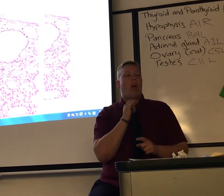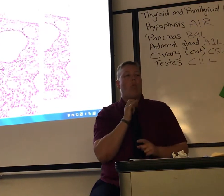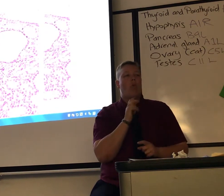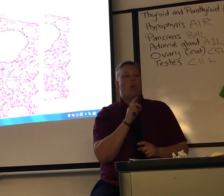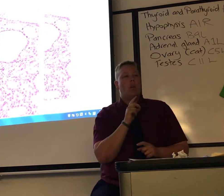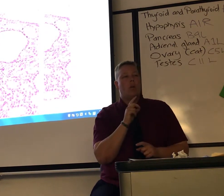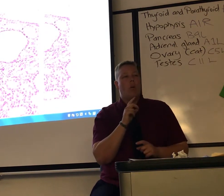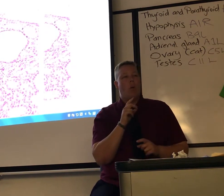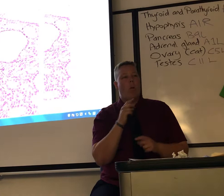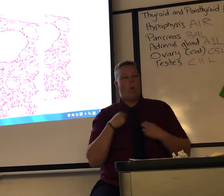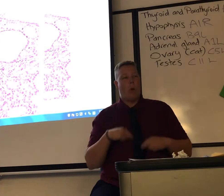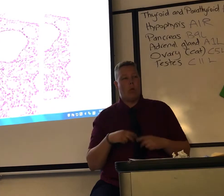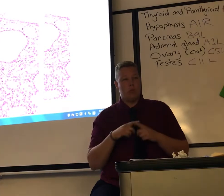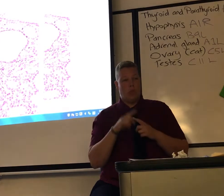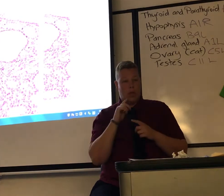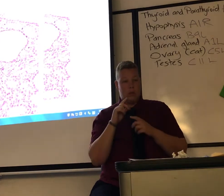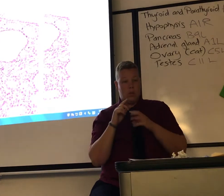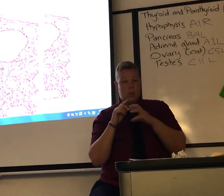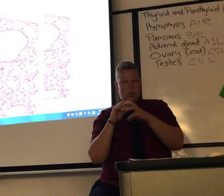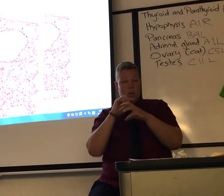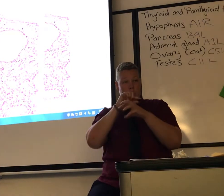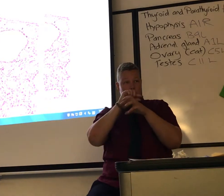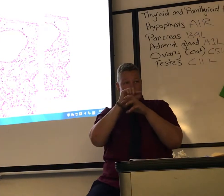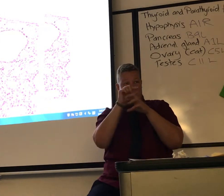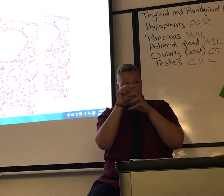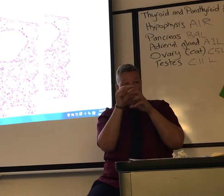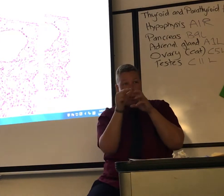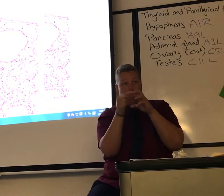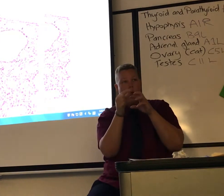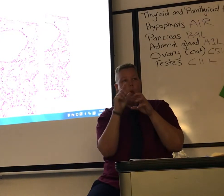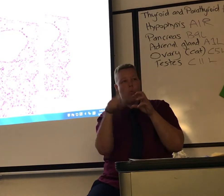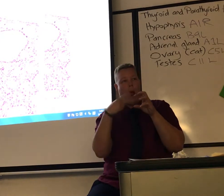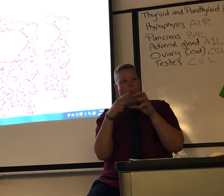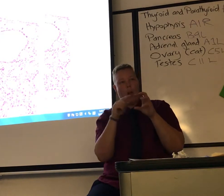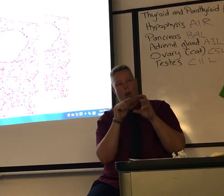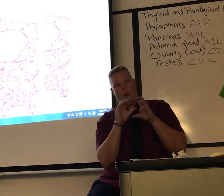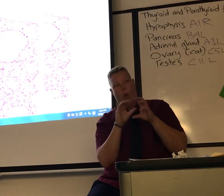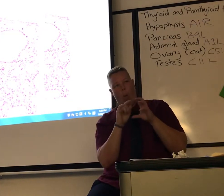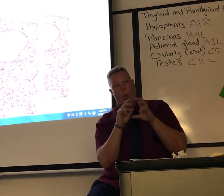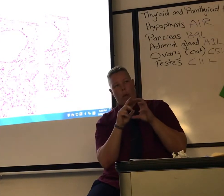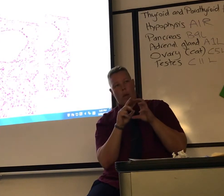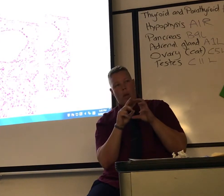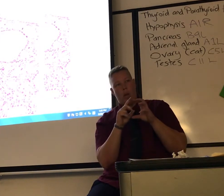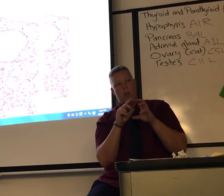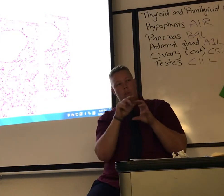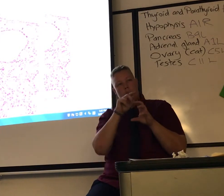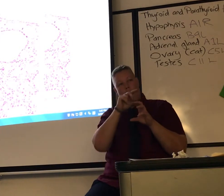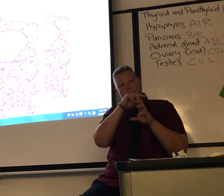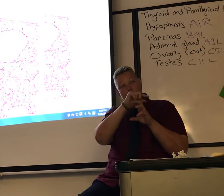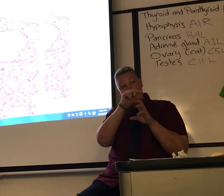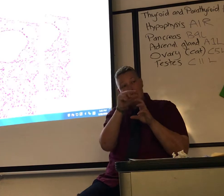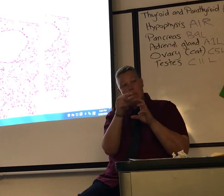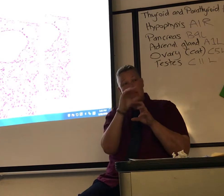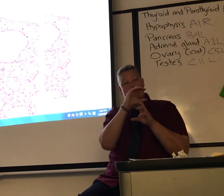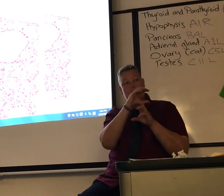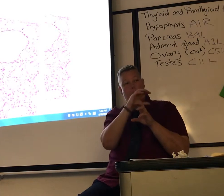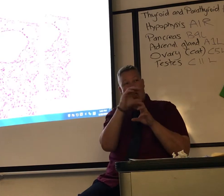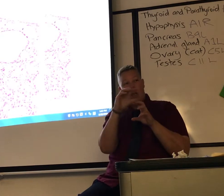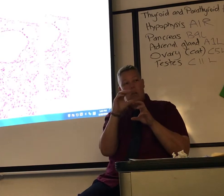surround the colloid, they're secreting the colloid into it. It's basically inactive thyroid hormone.